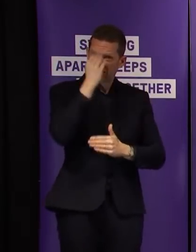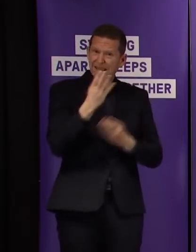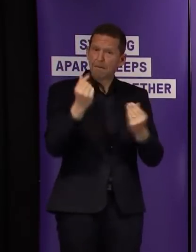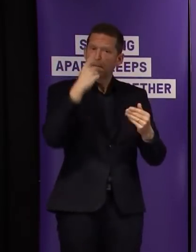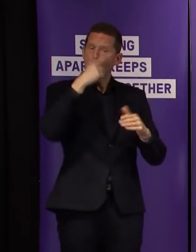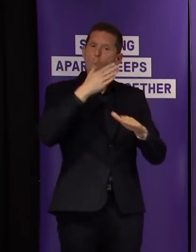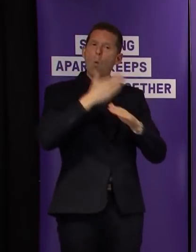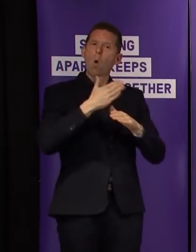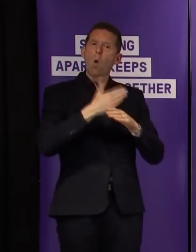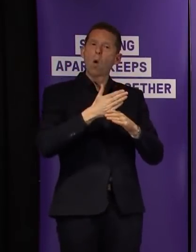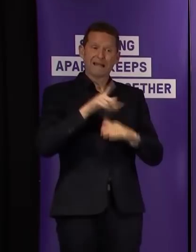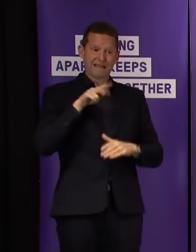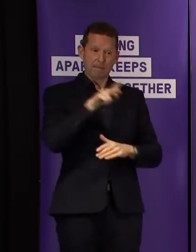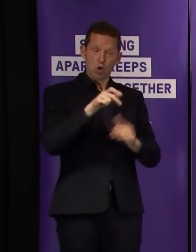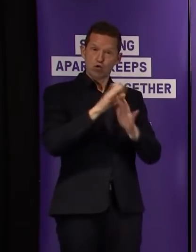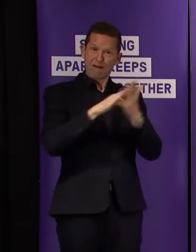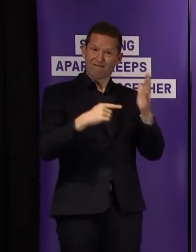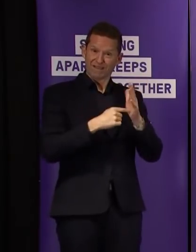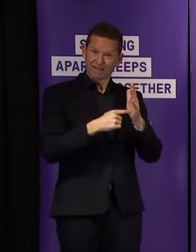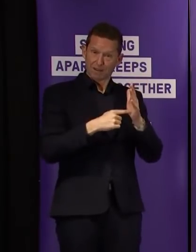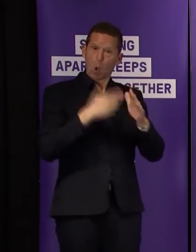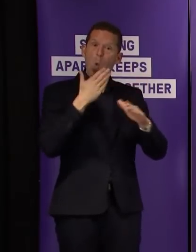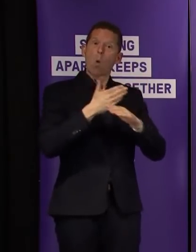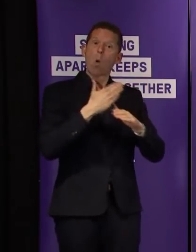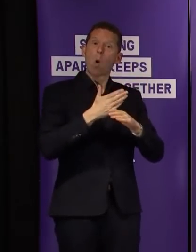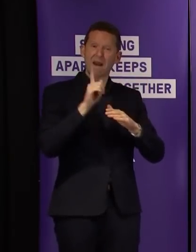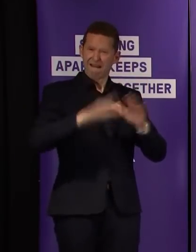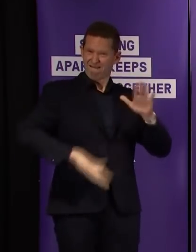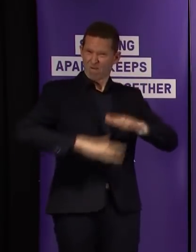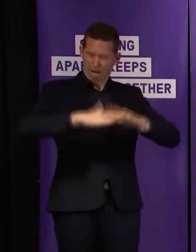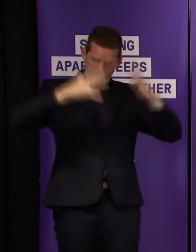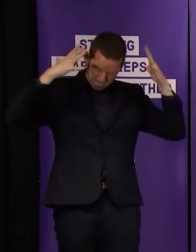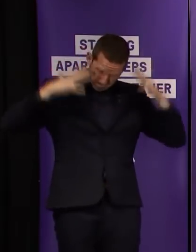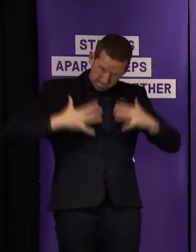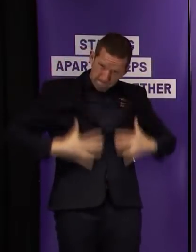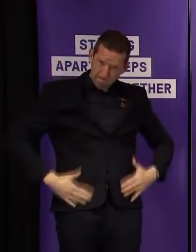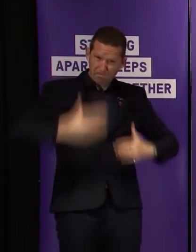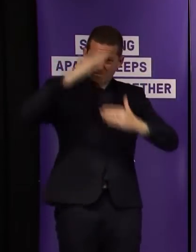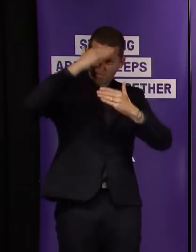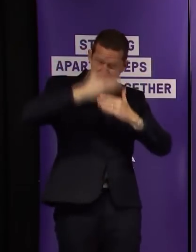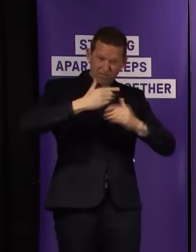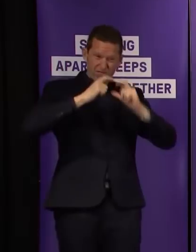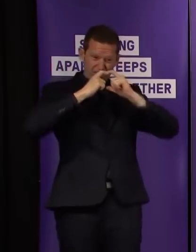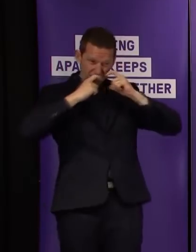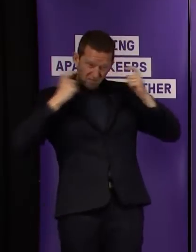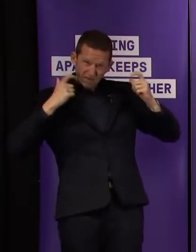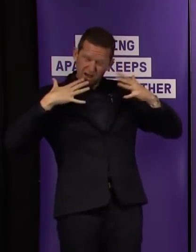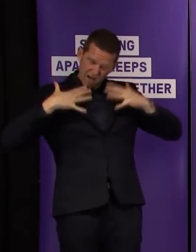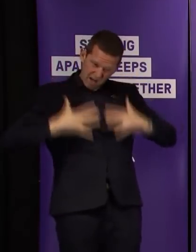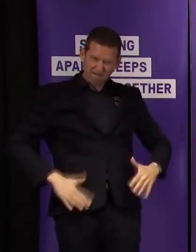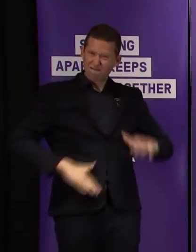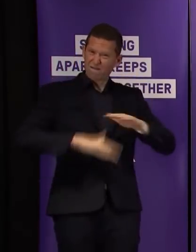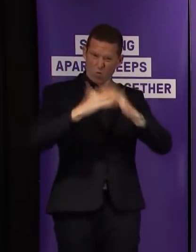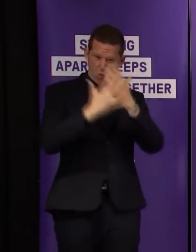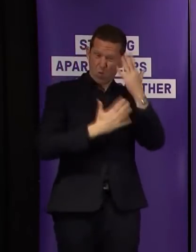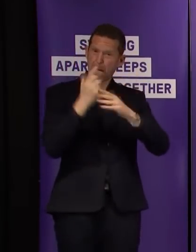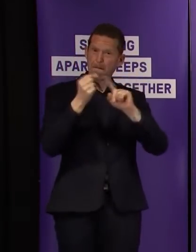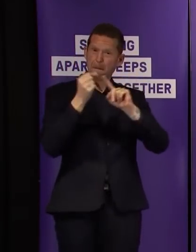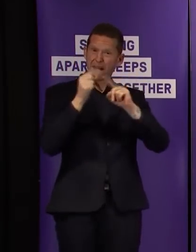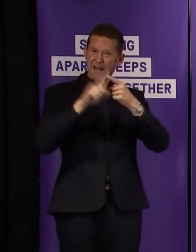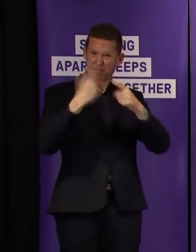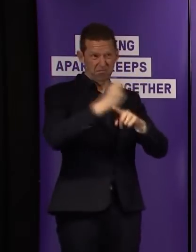double shifts, they haven't got one mask on, they've got head to toe PPE, they are at the highest levels anywhere in the